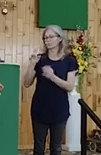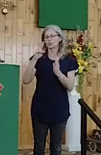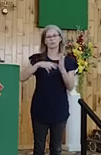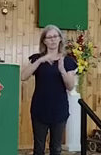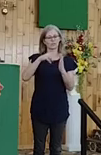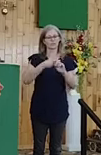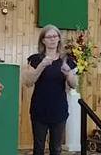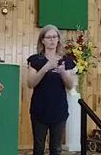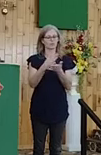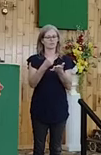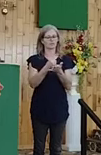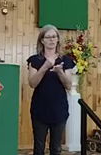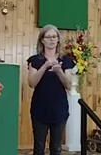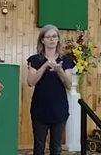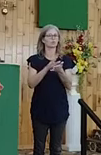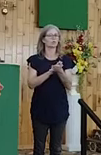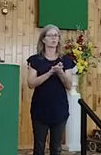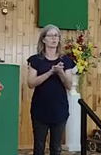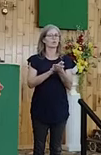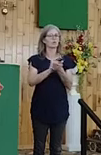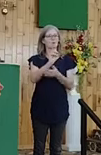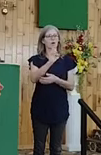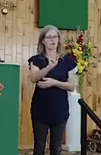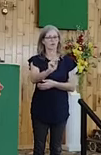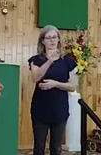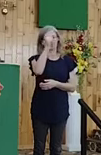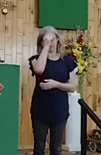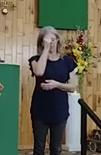Reading from the Holy Gospel according to Mark.